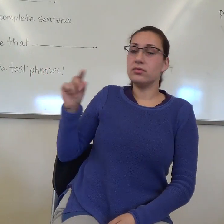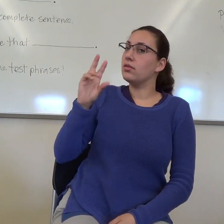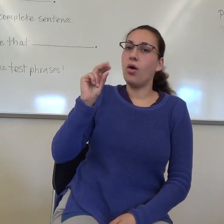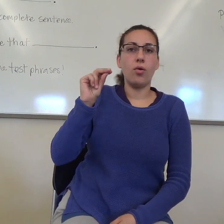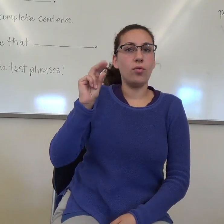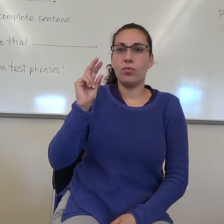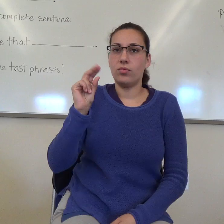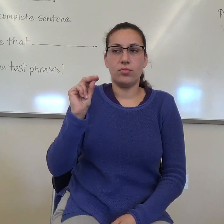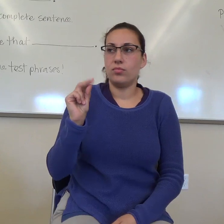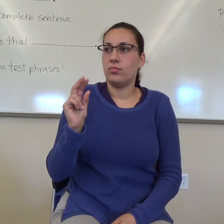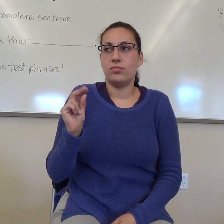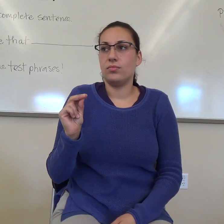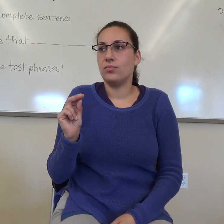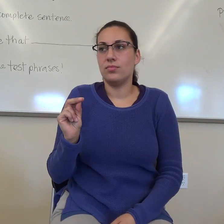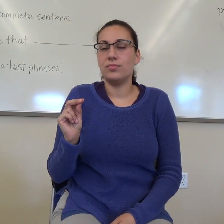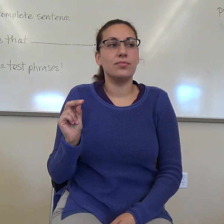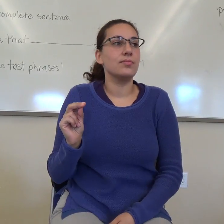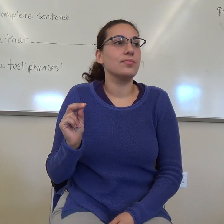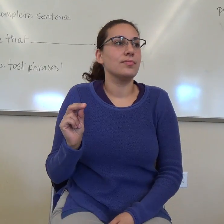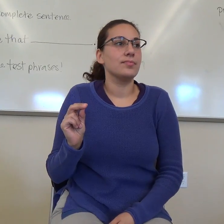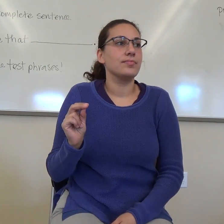Okay, so here's what we're going to look at.